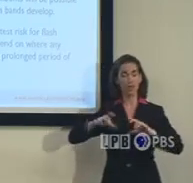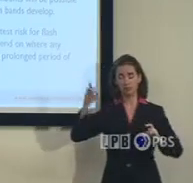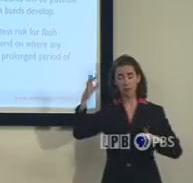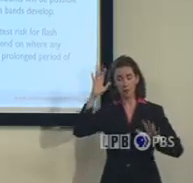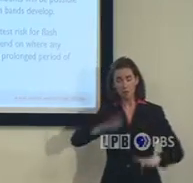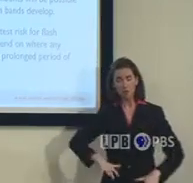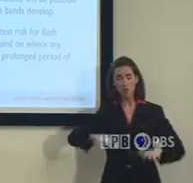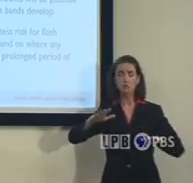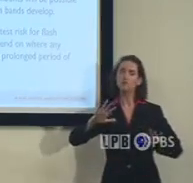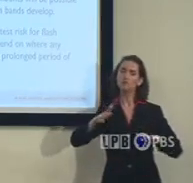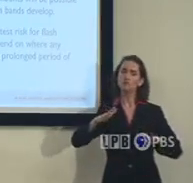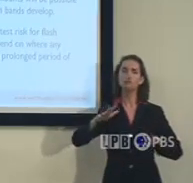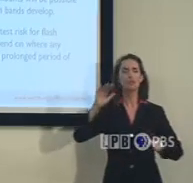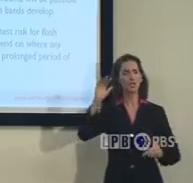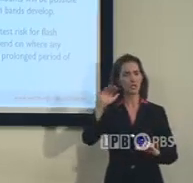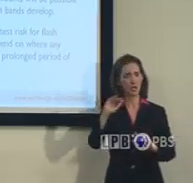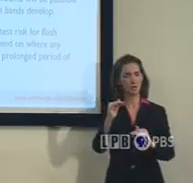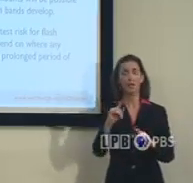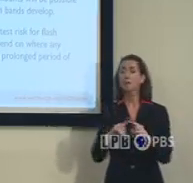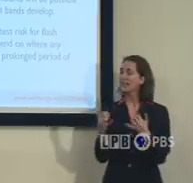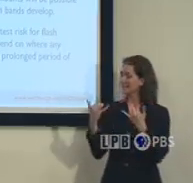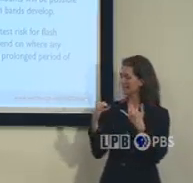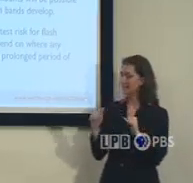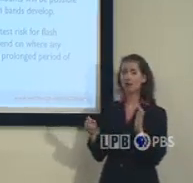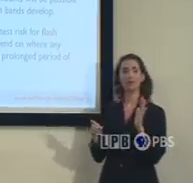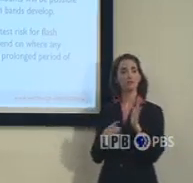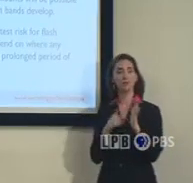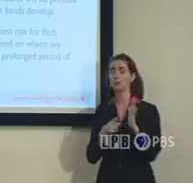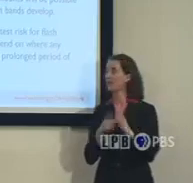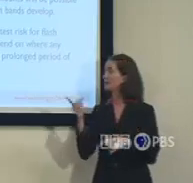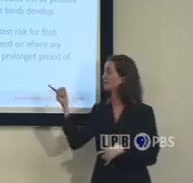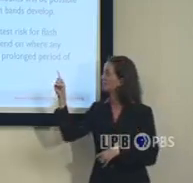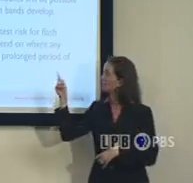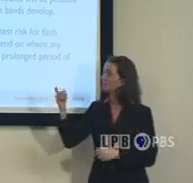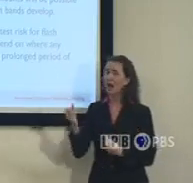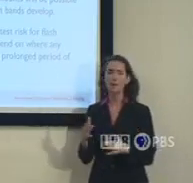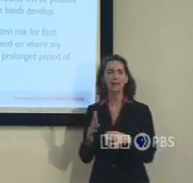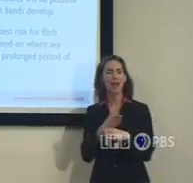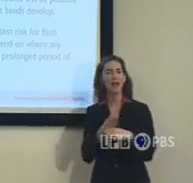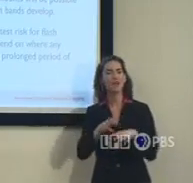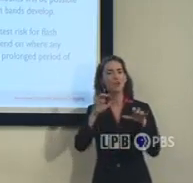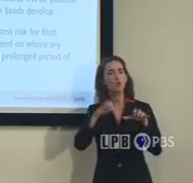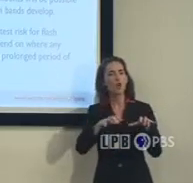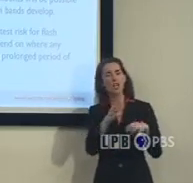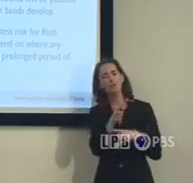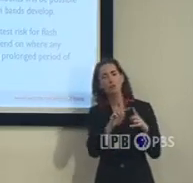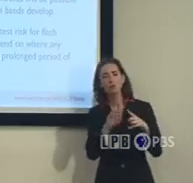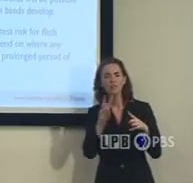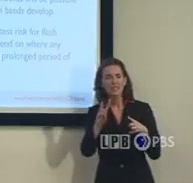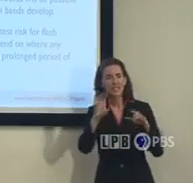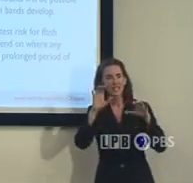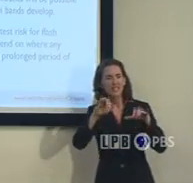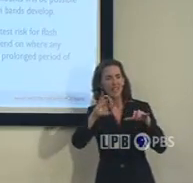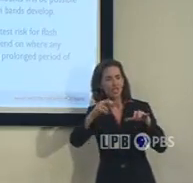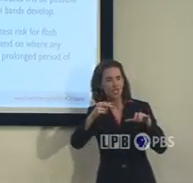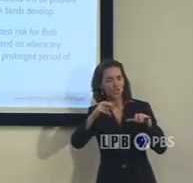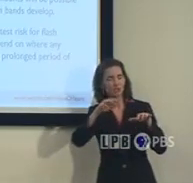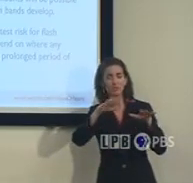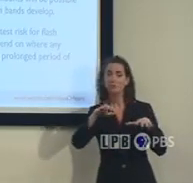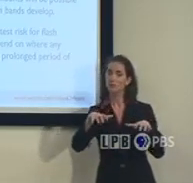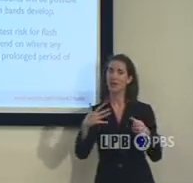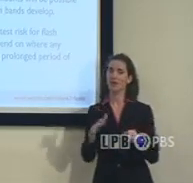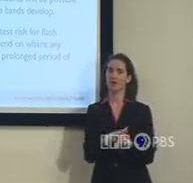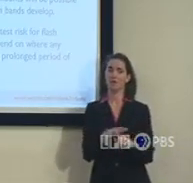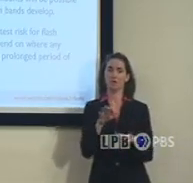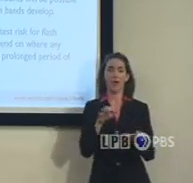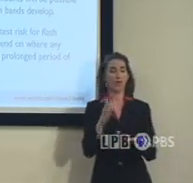on aerial average in the heaviest bands 4 to 6, maybe 6 to 8 inches of rainfall, locally higher amounts. That's more than enough rain